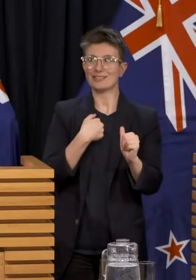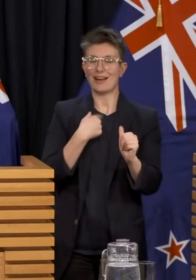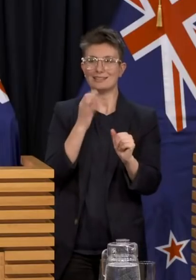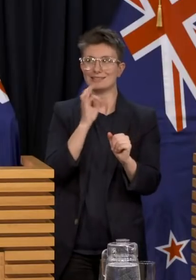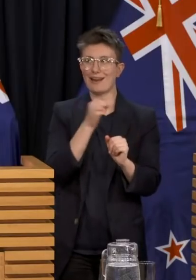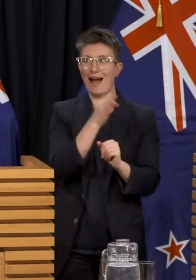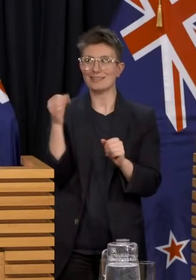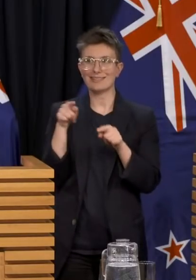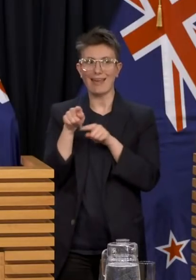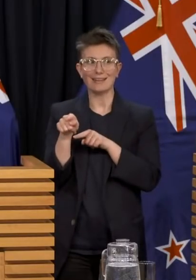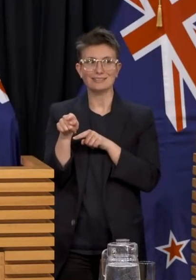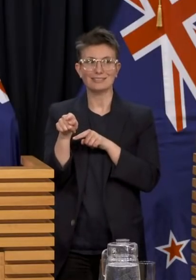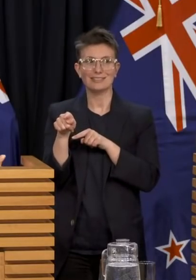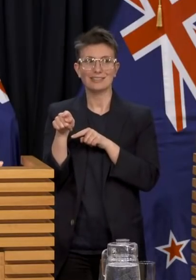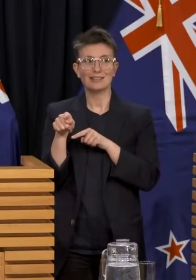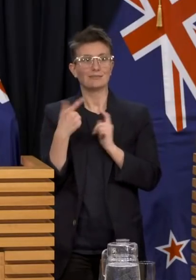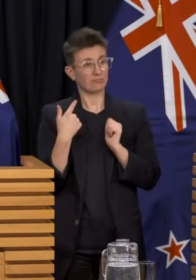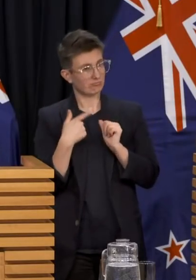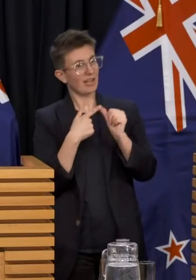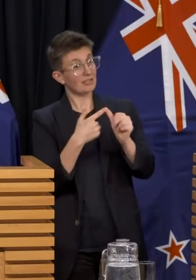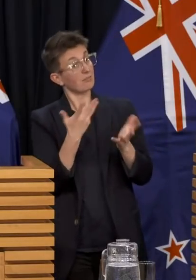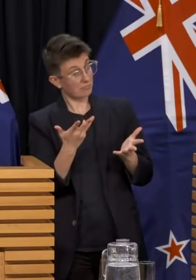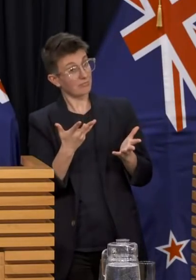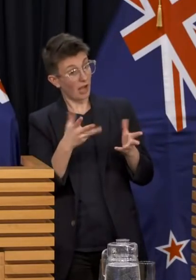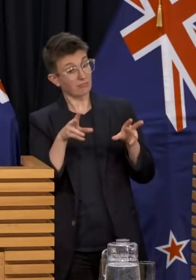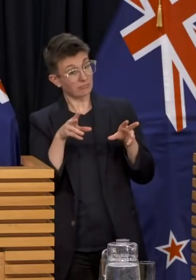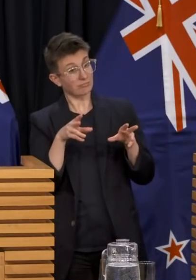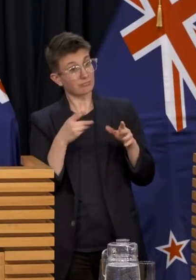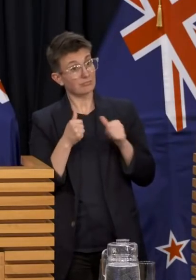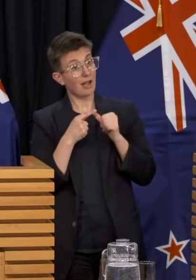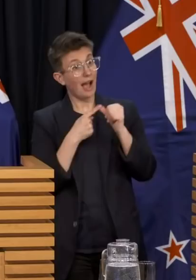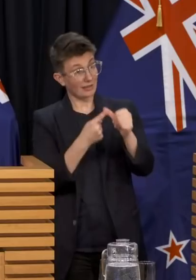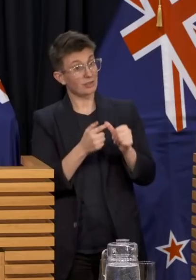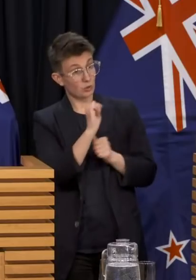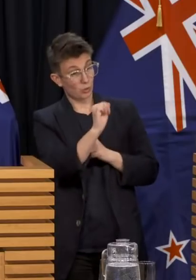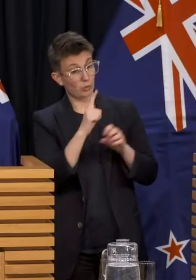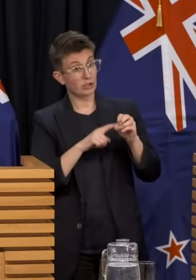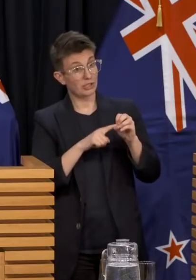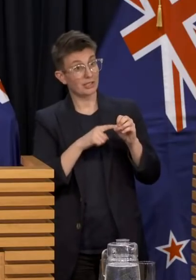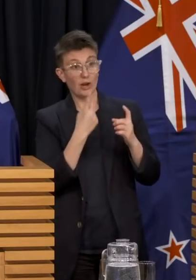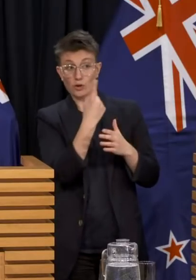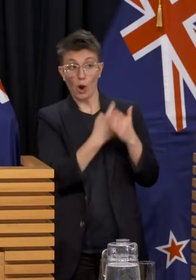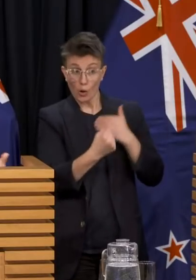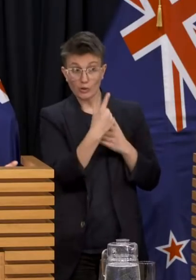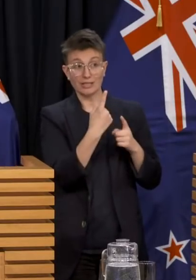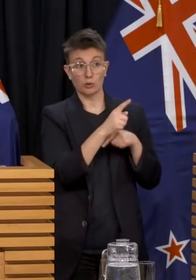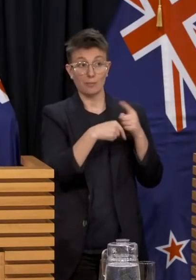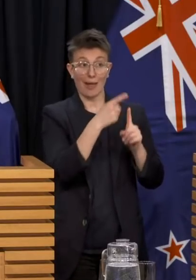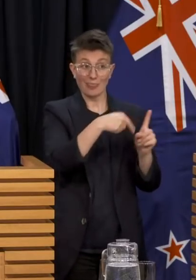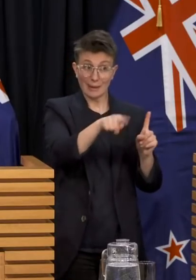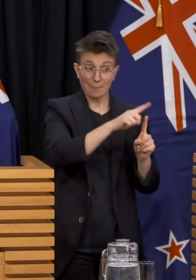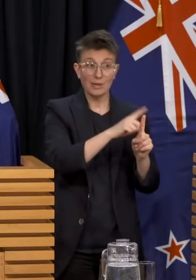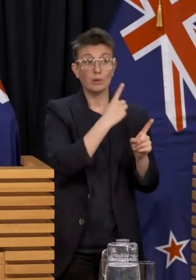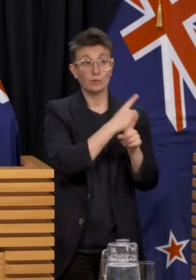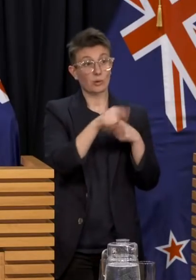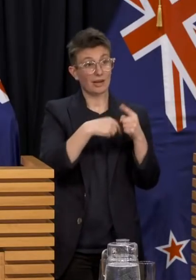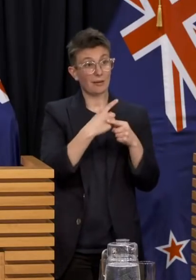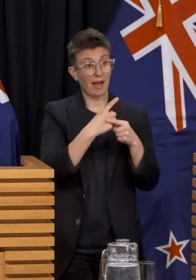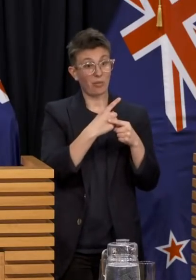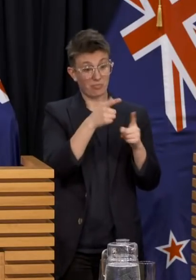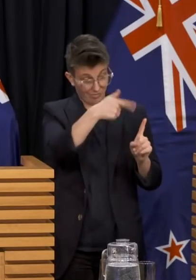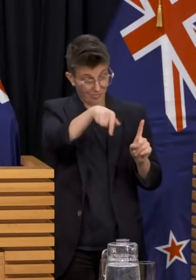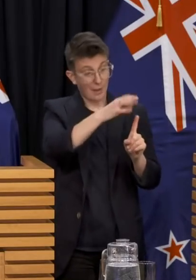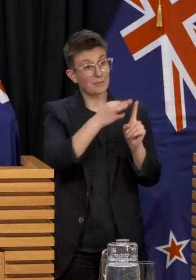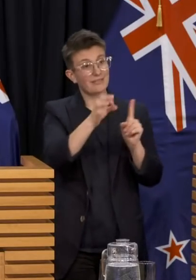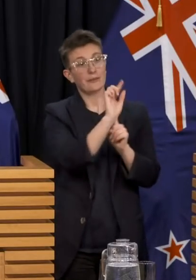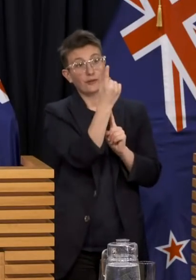same with others? I was pointing out that there are specific circumstances that mean we're doing them first. That next tier yet? No, at the moment, no.